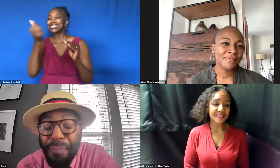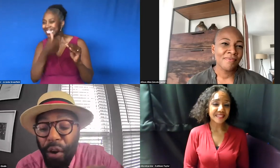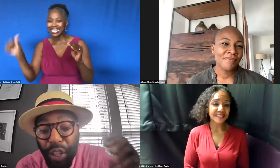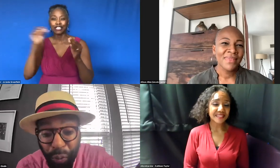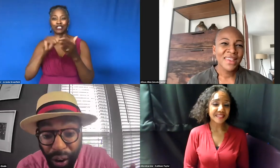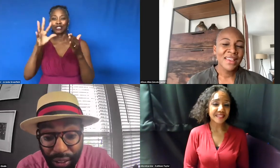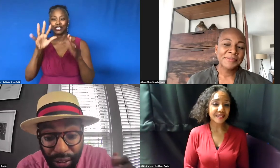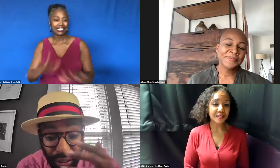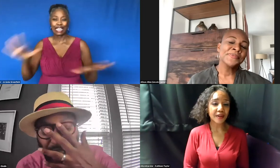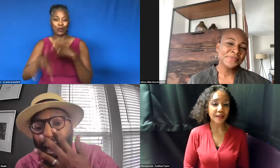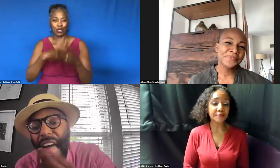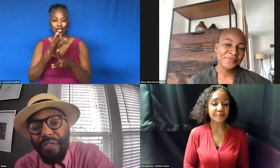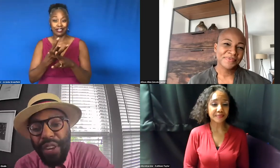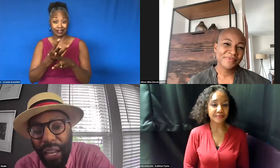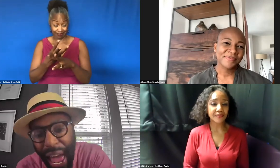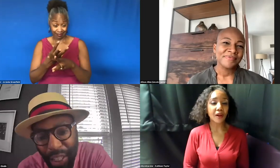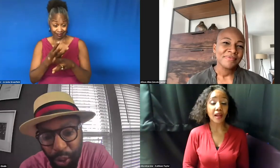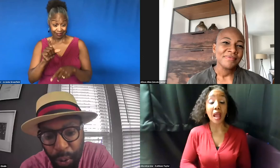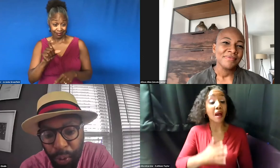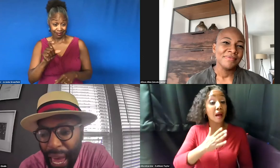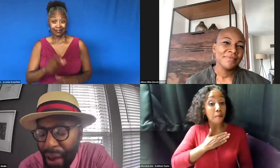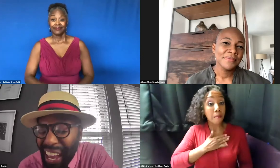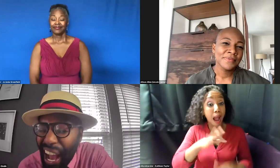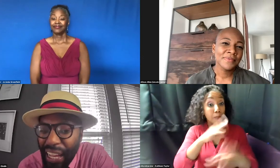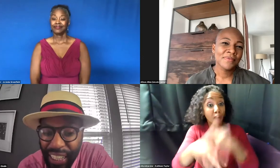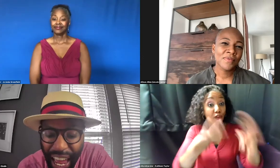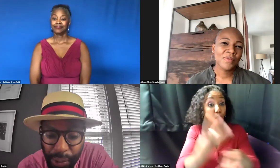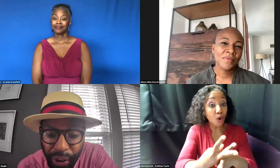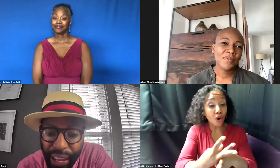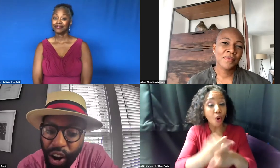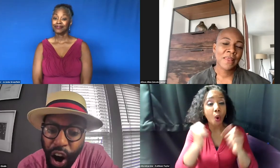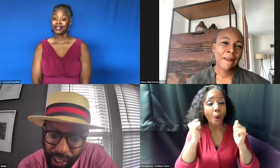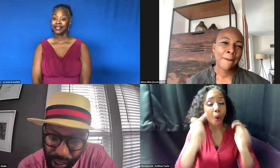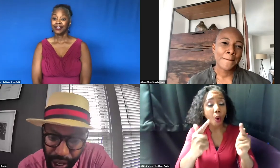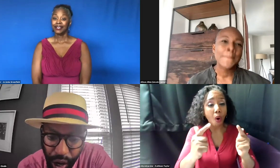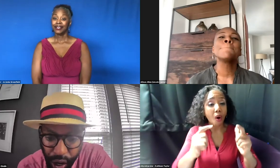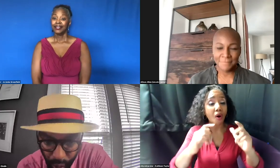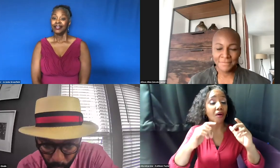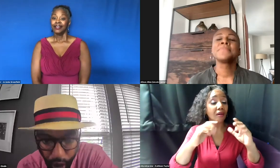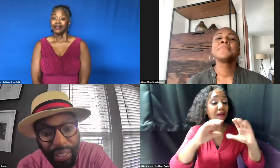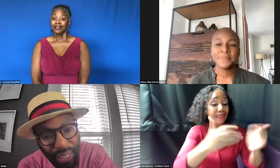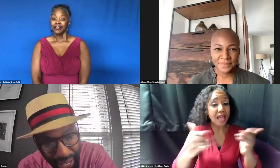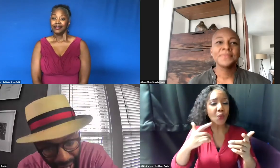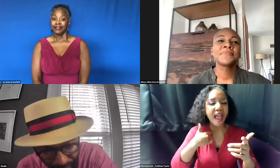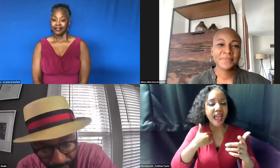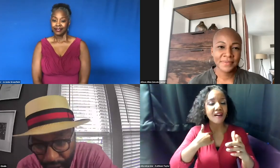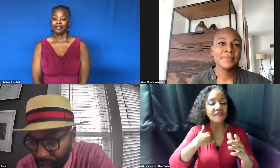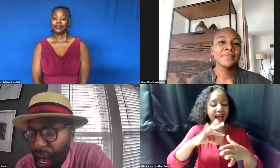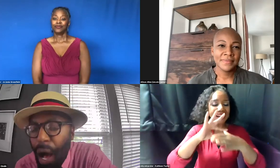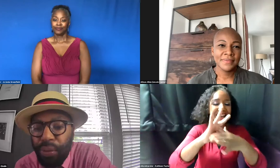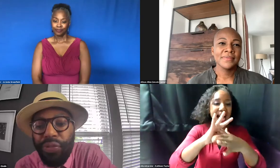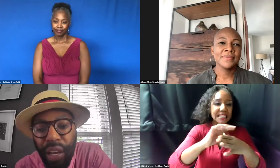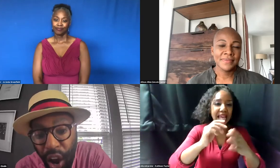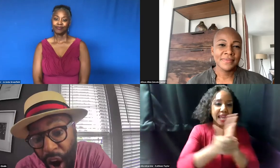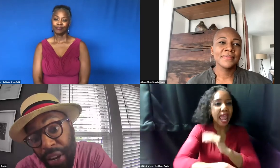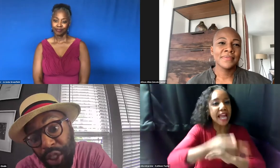In my perfect world, every classroom will have a content expert and artist working together to